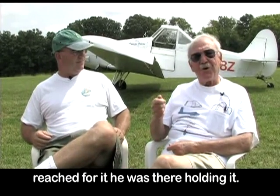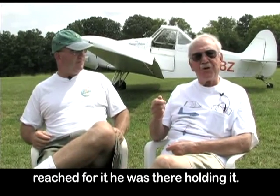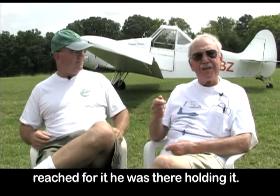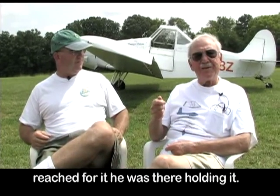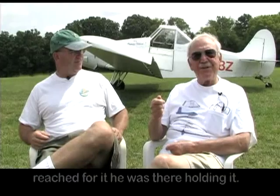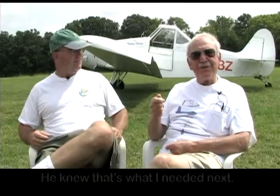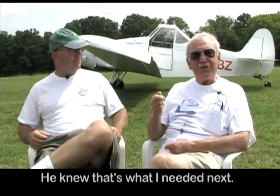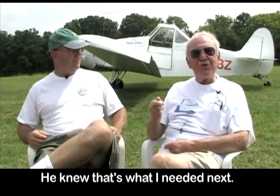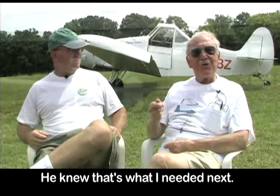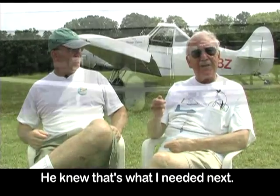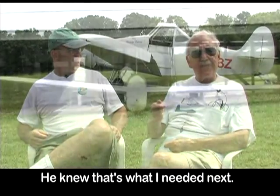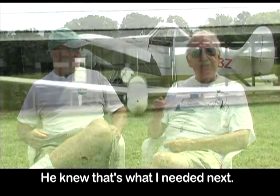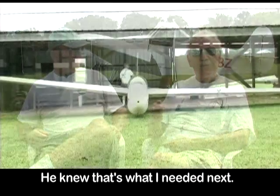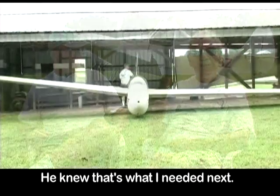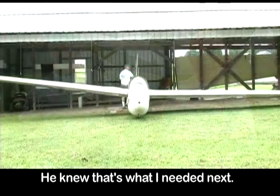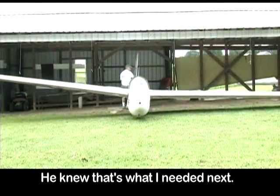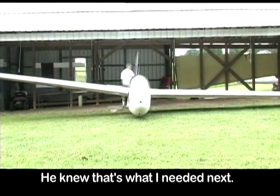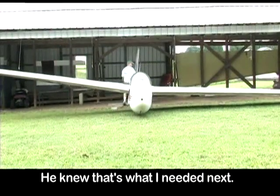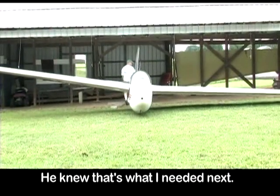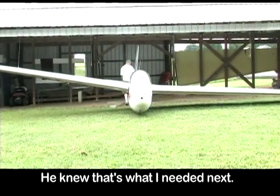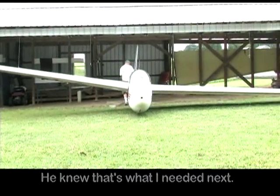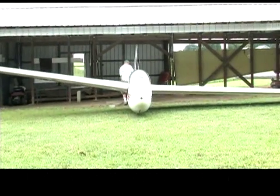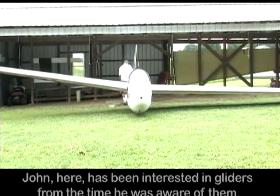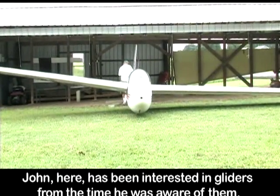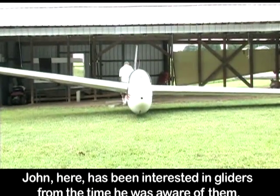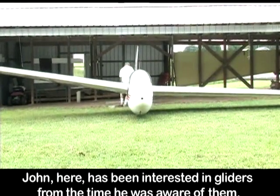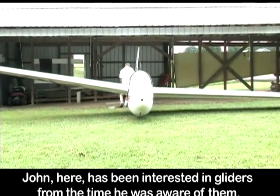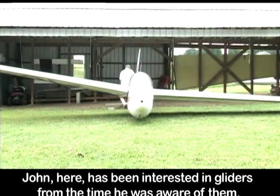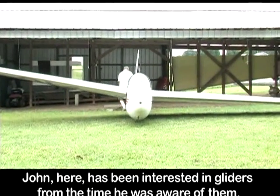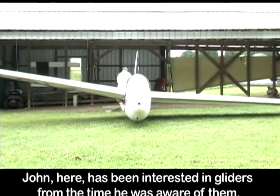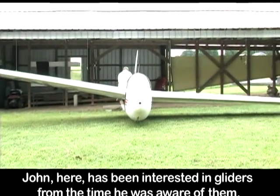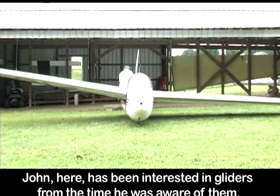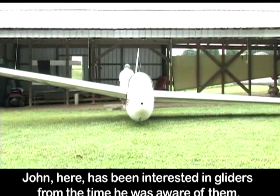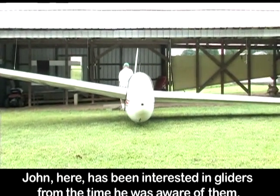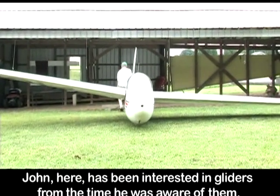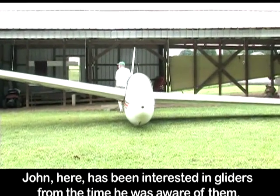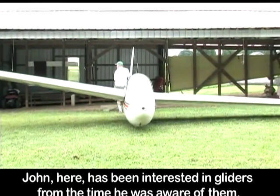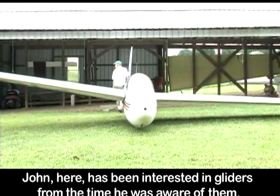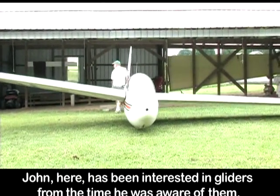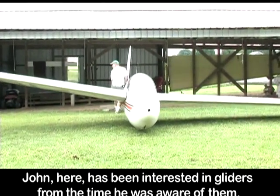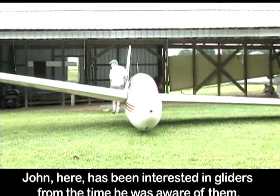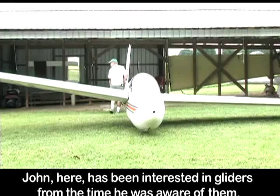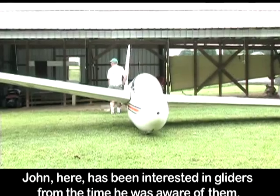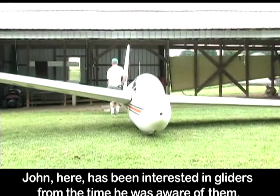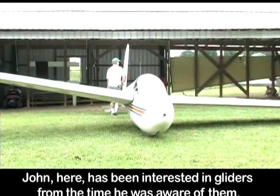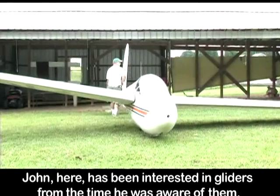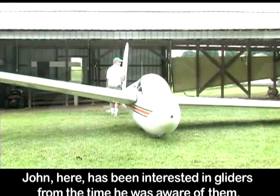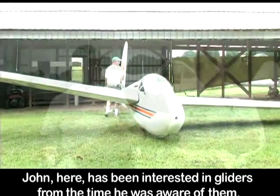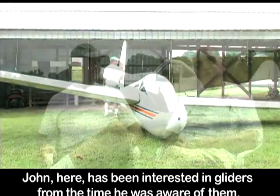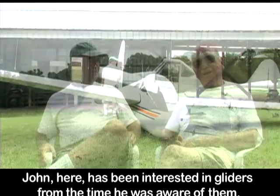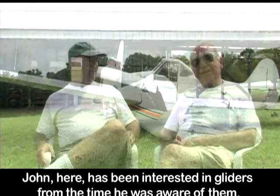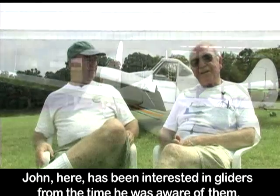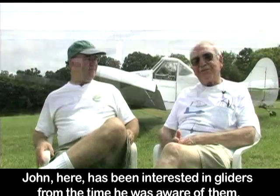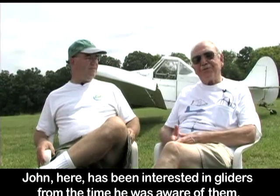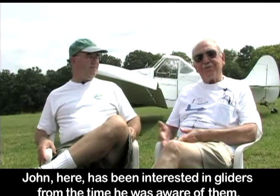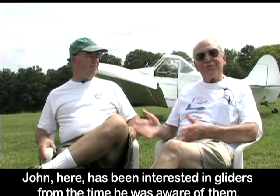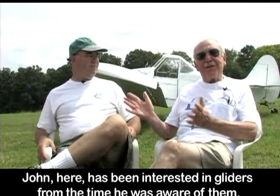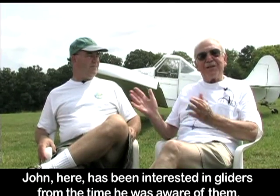holding it. That's what I needed next. John here has been interested in gliders from the time